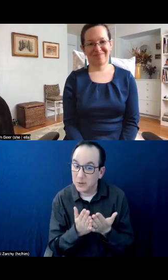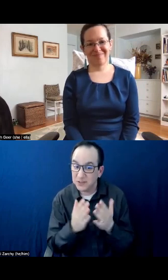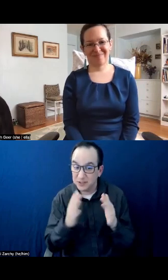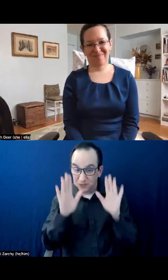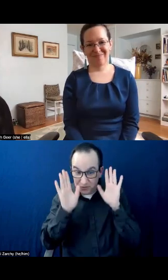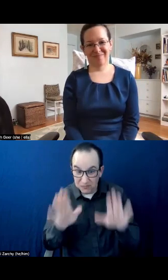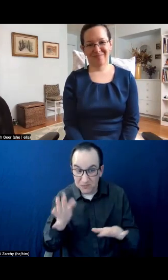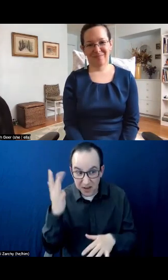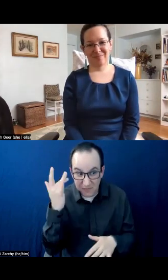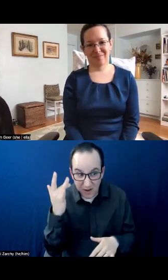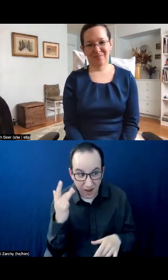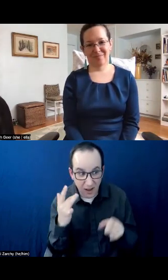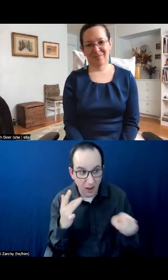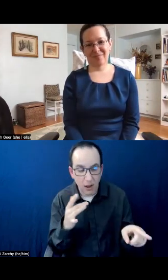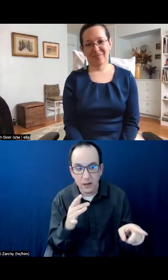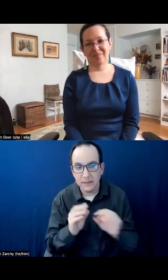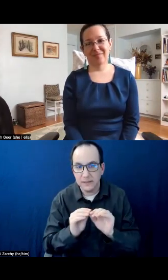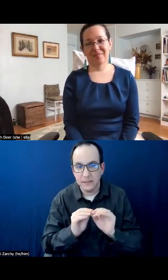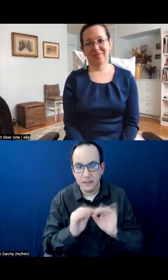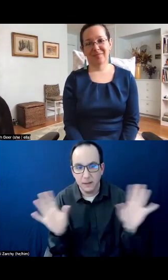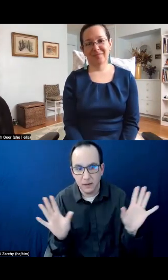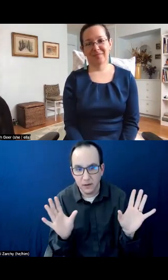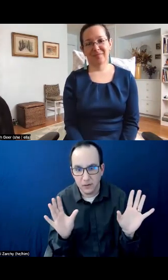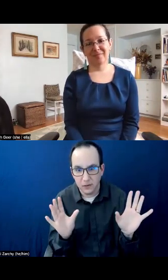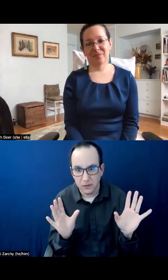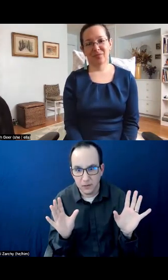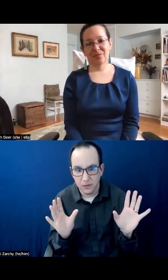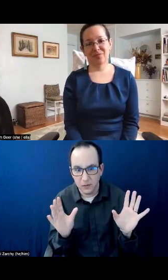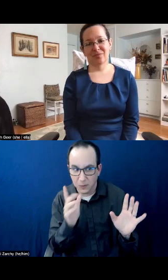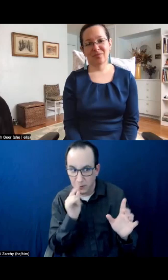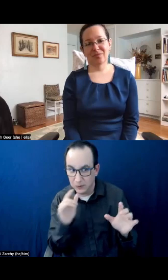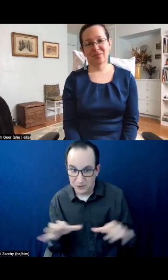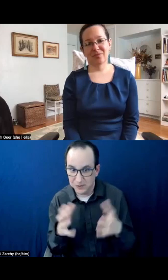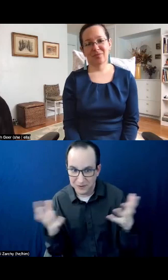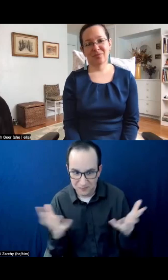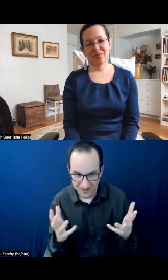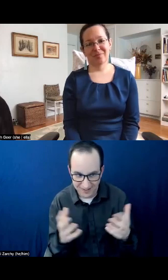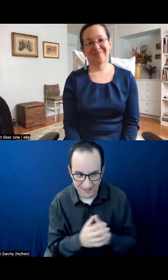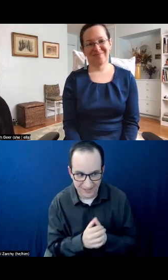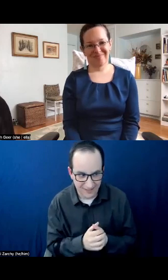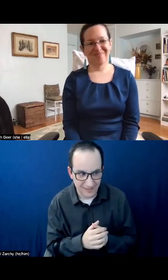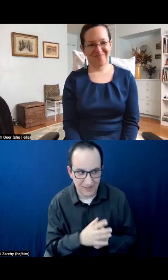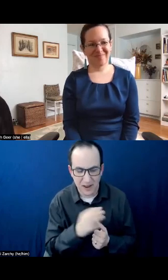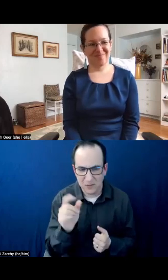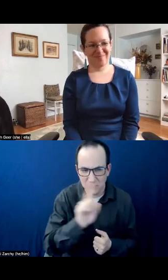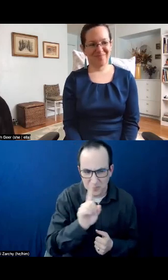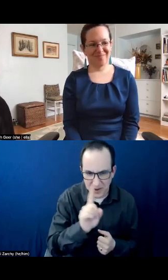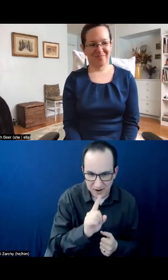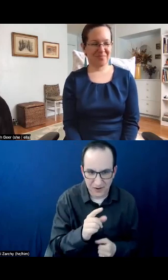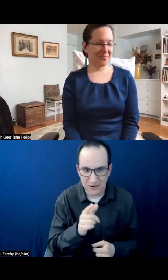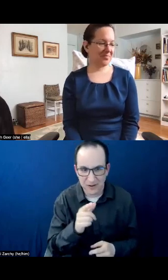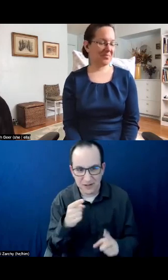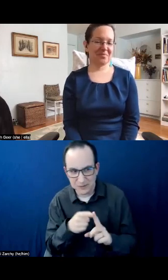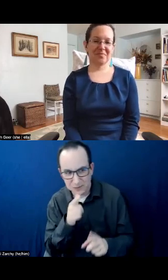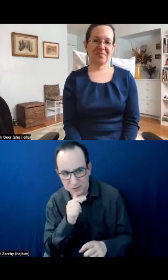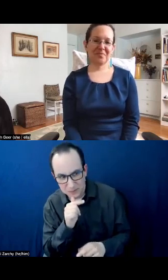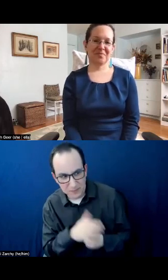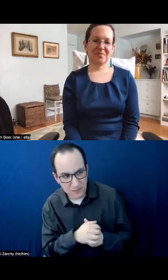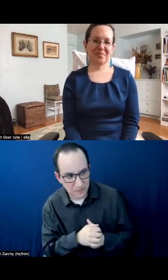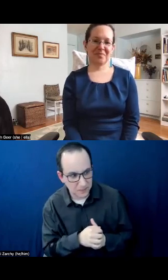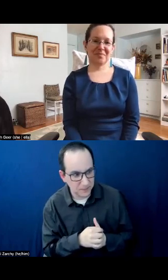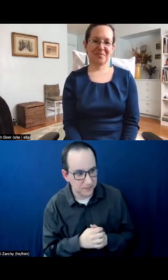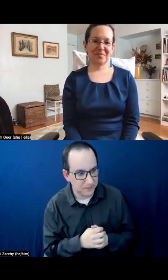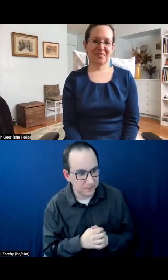And you can use books. Books are great. These mostly because it's very clear of who is doing the